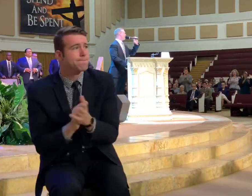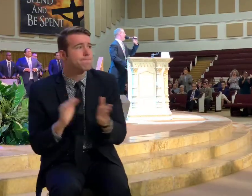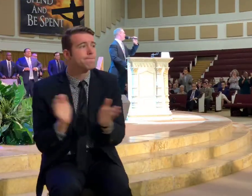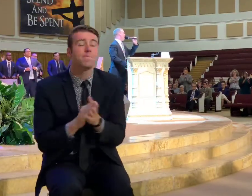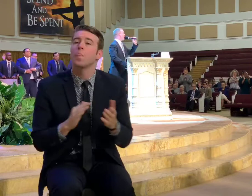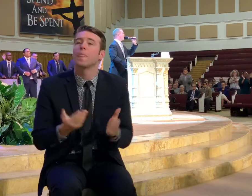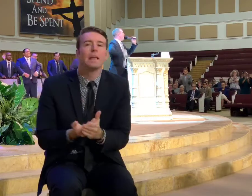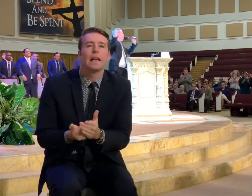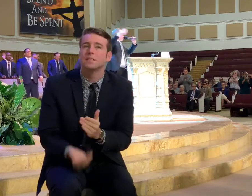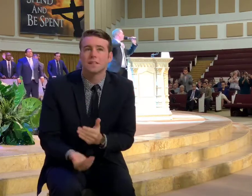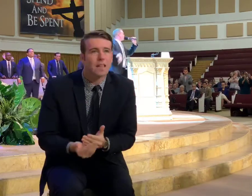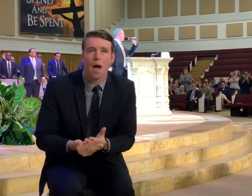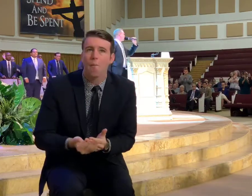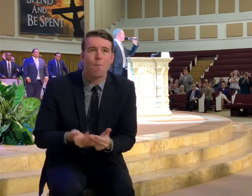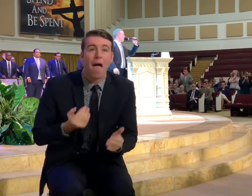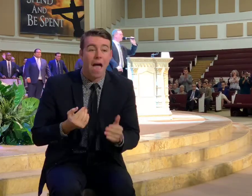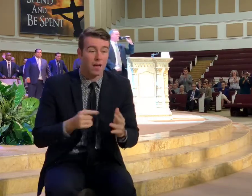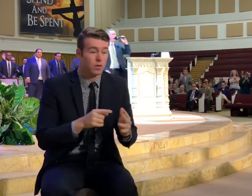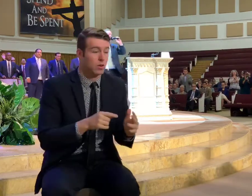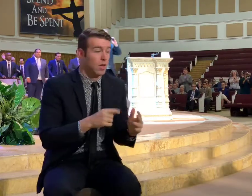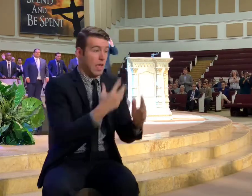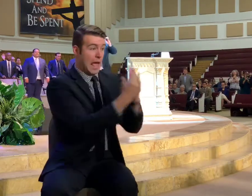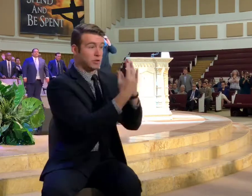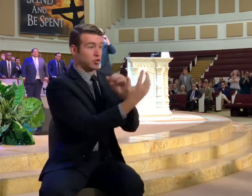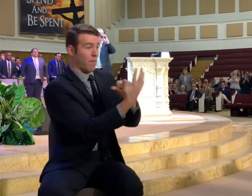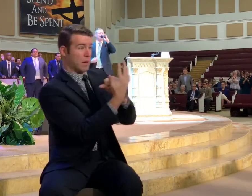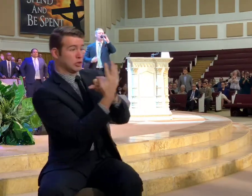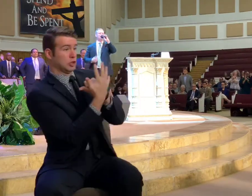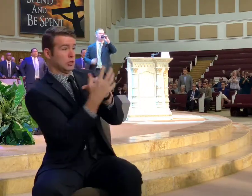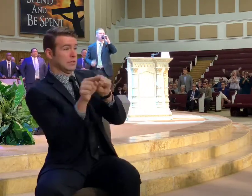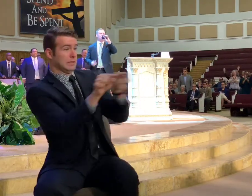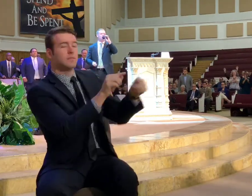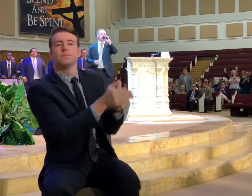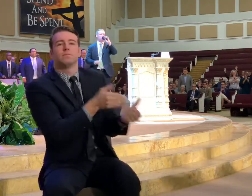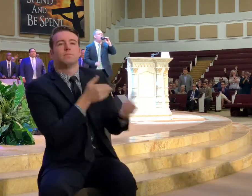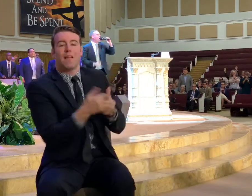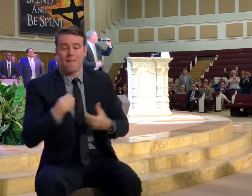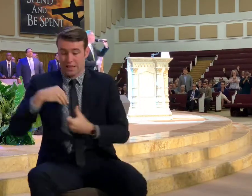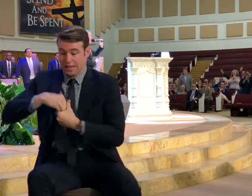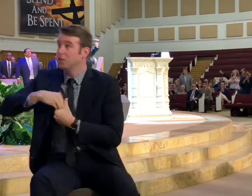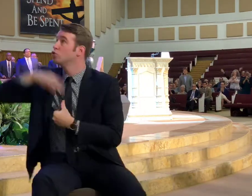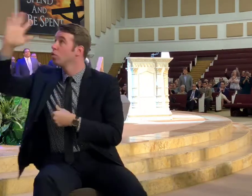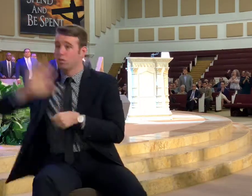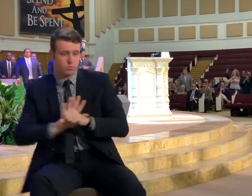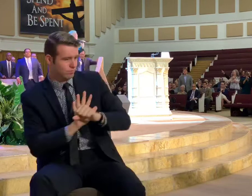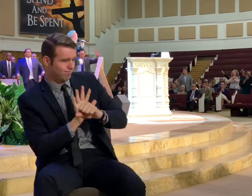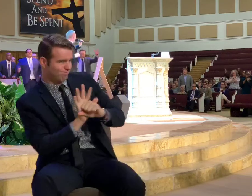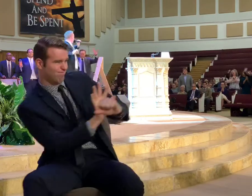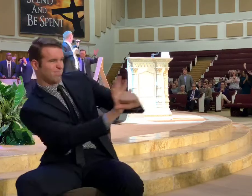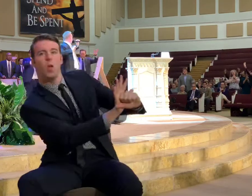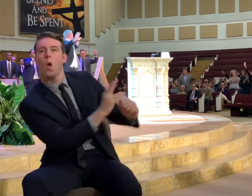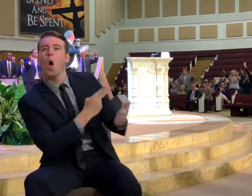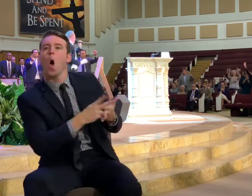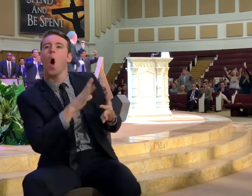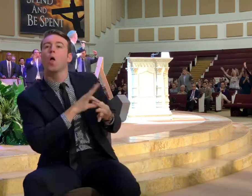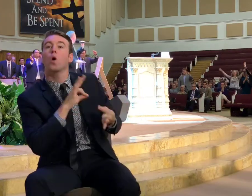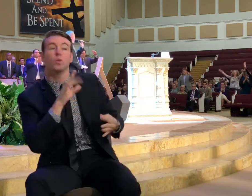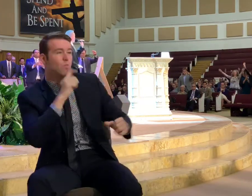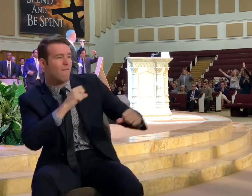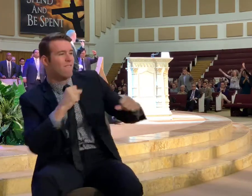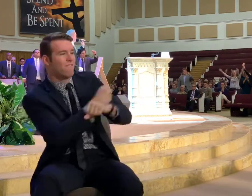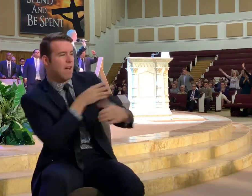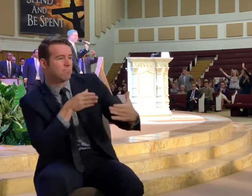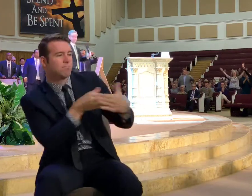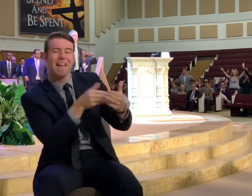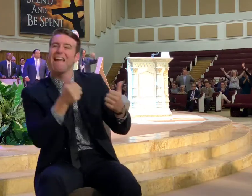So it does not matter what external pressures there are. You got an internal pressure called the Holy Ghost that you'll fight